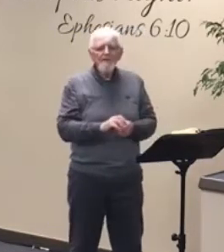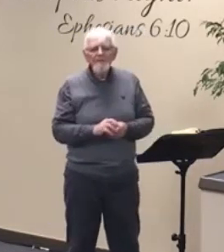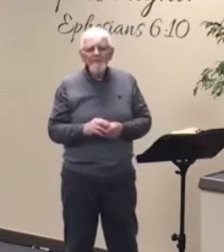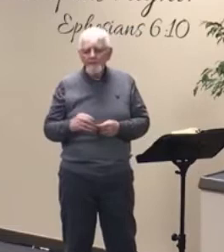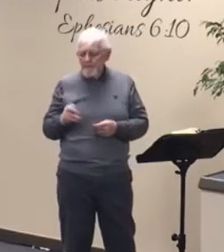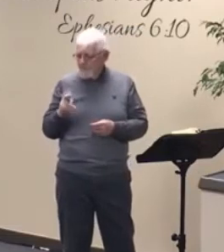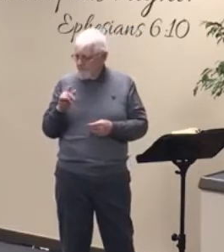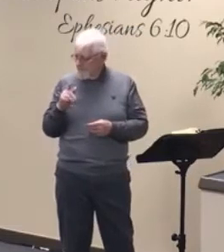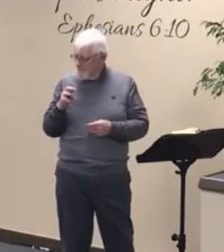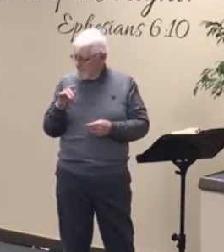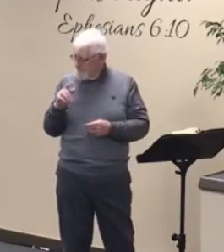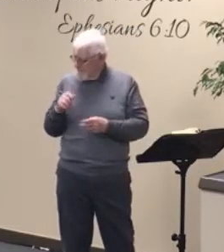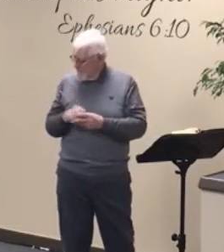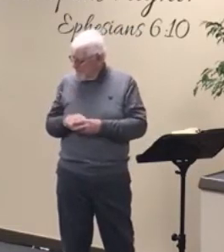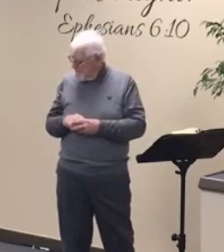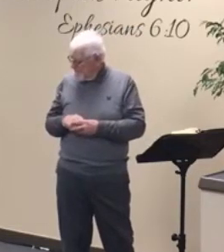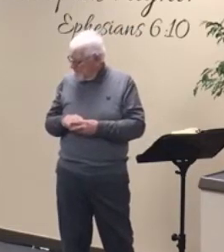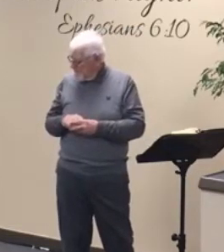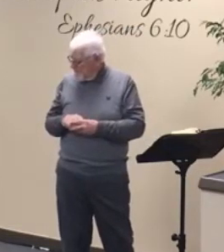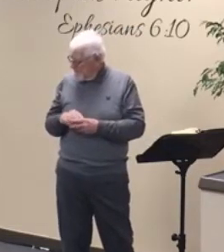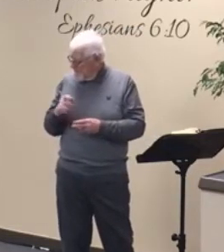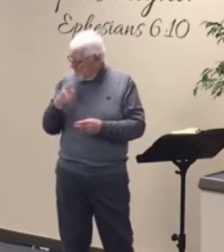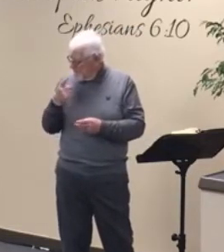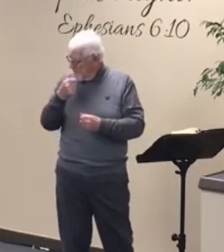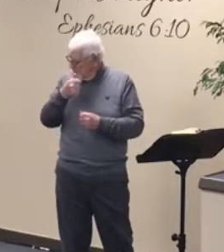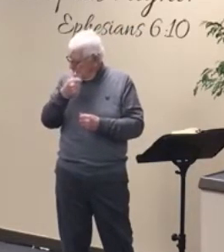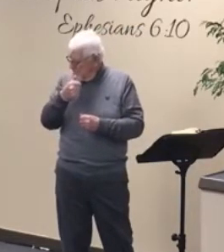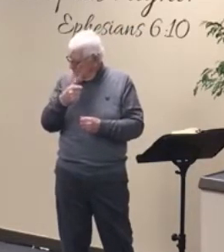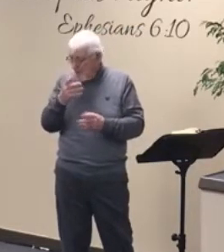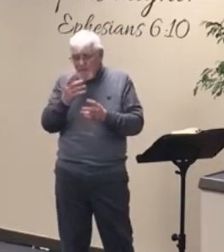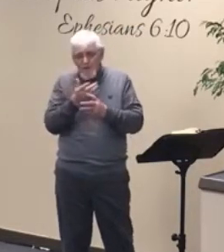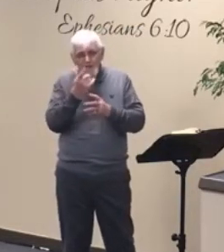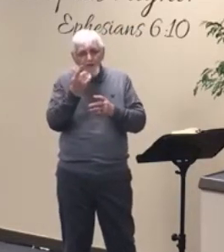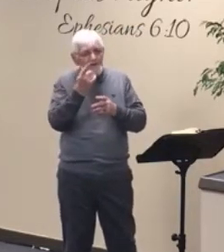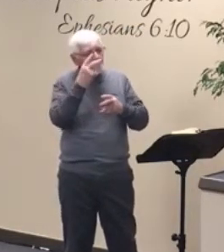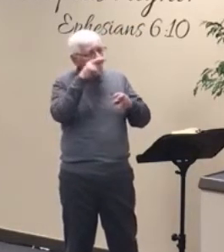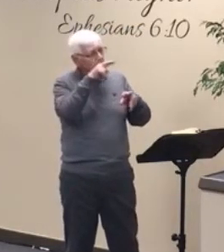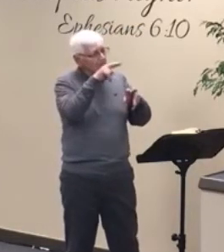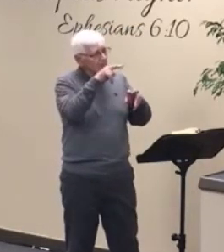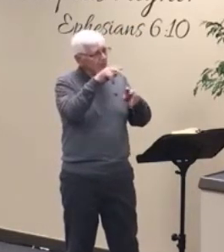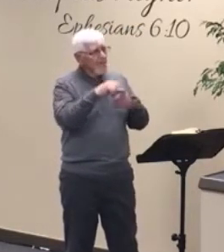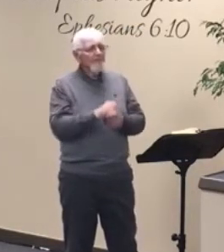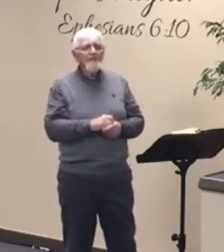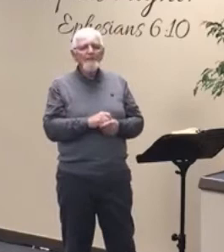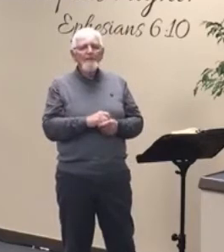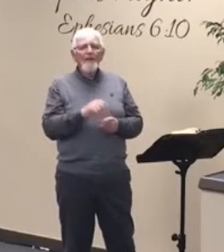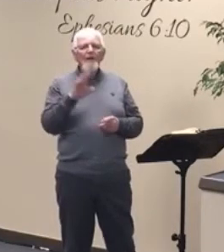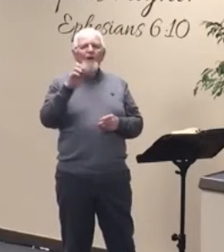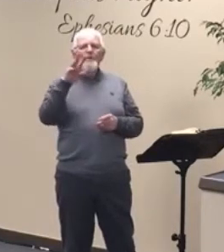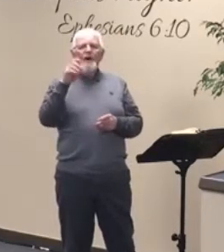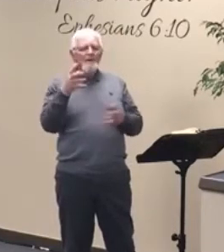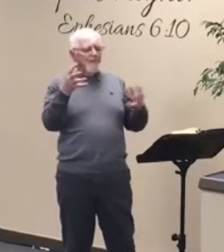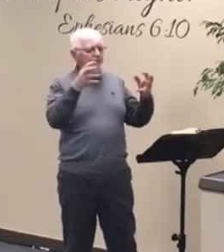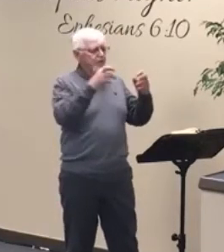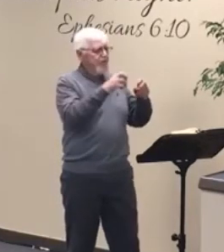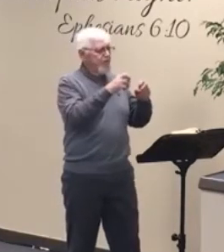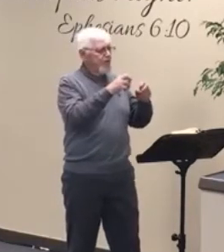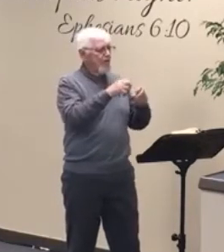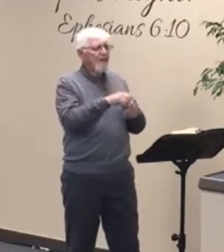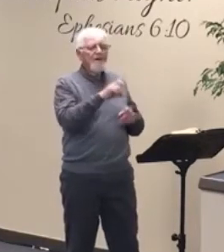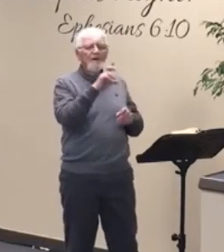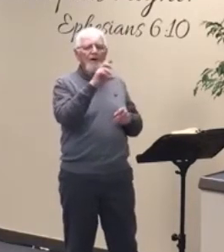Elegy, if you want to read the book. They tell themselves it's some perceived unfairness. Obama shut down the coal mines, or all the jobs went to the